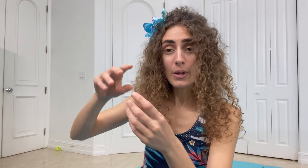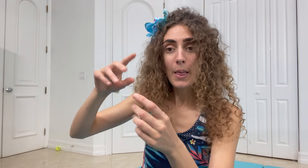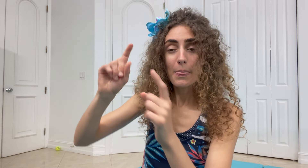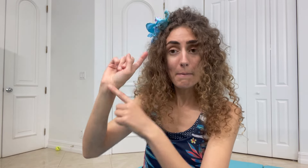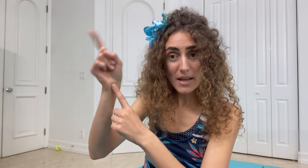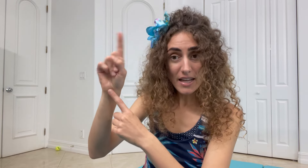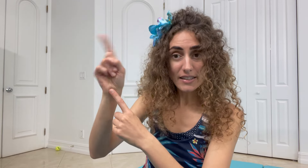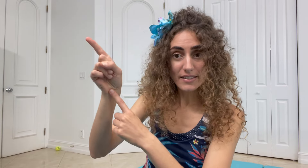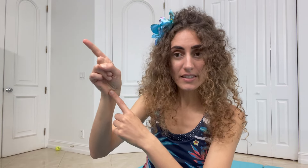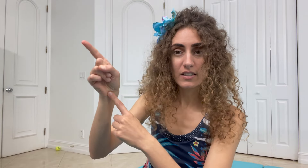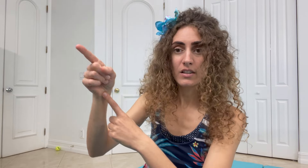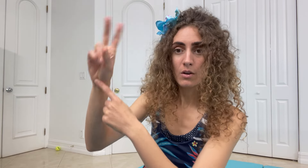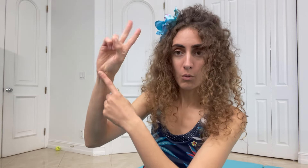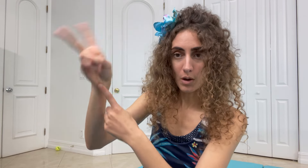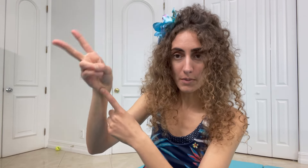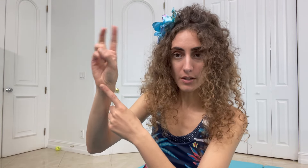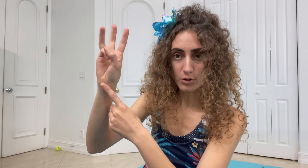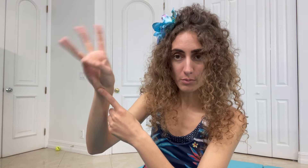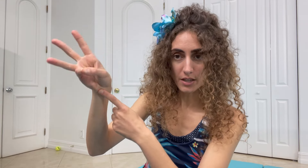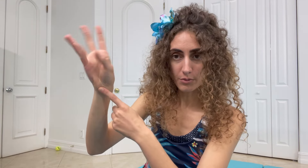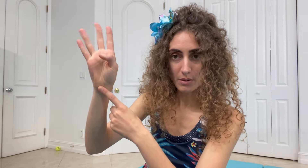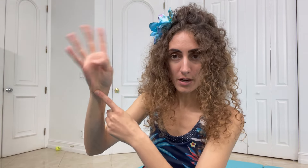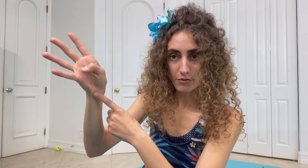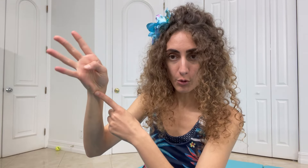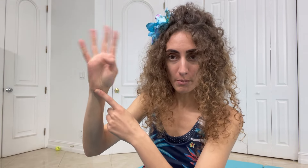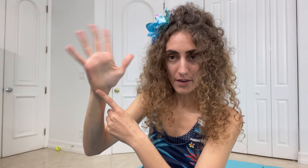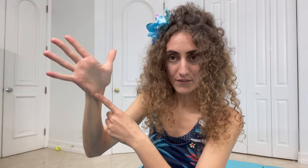the minutes. 1 minute, 2 minute, 3 minute, 4 minute,